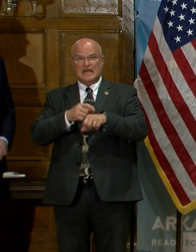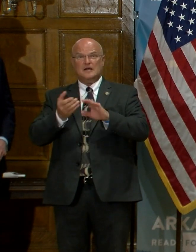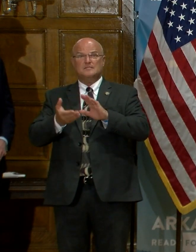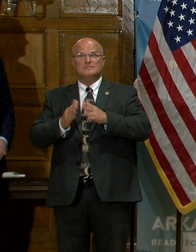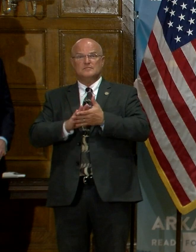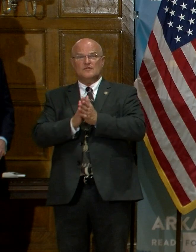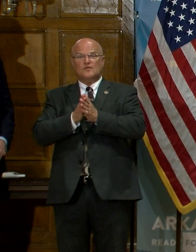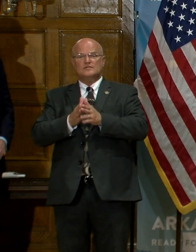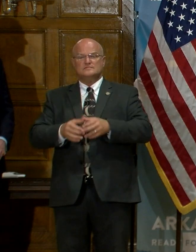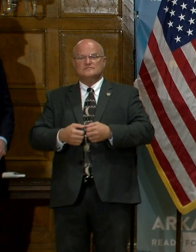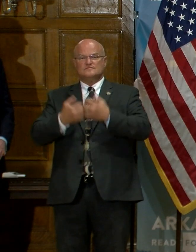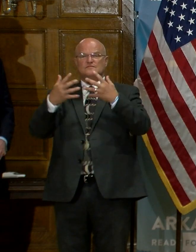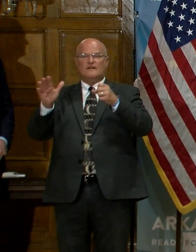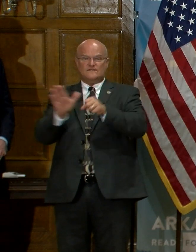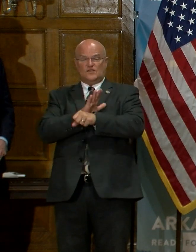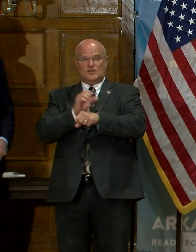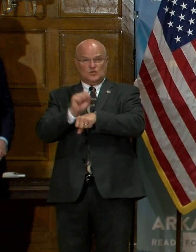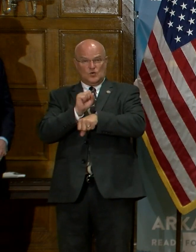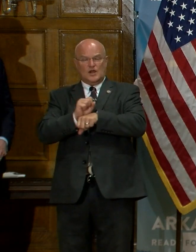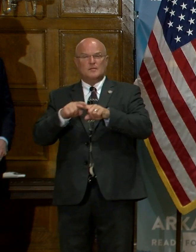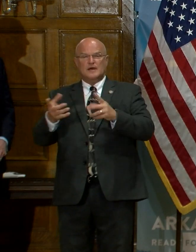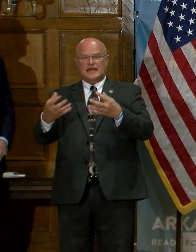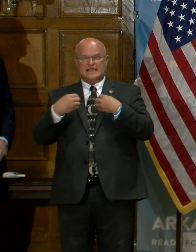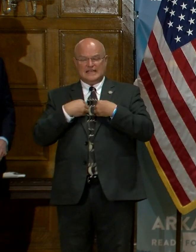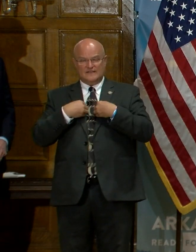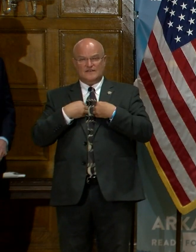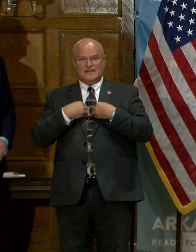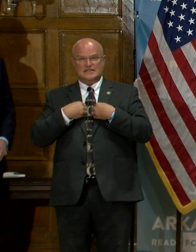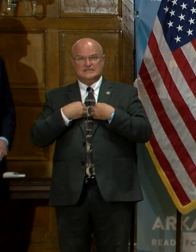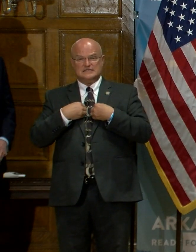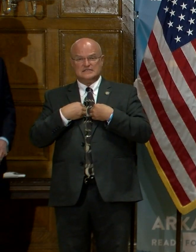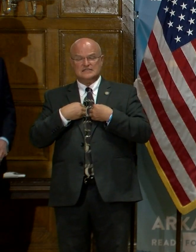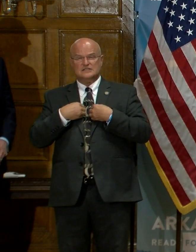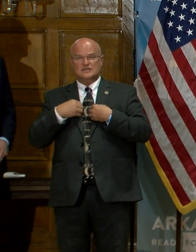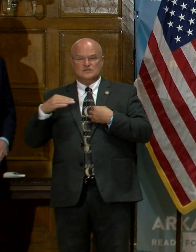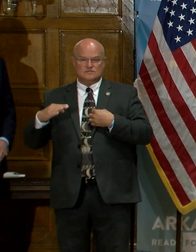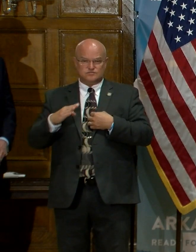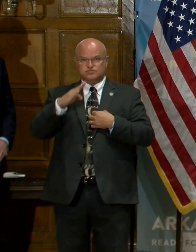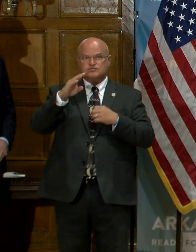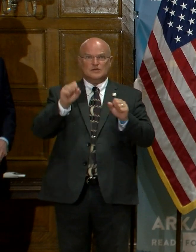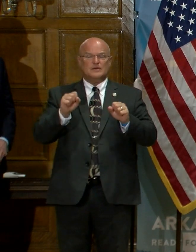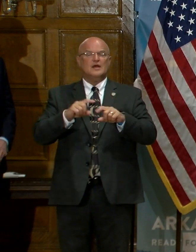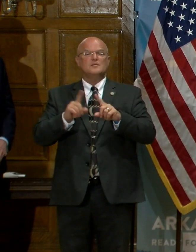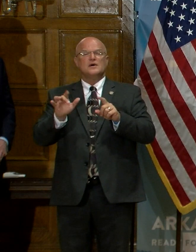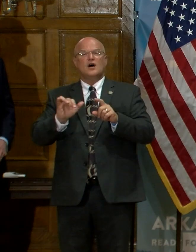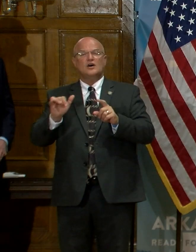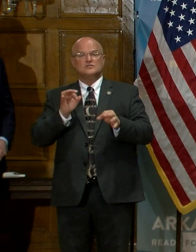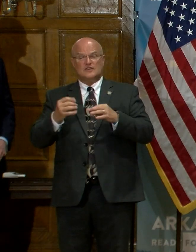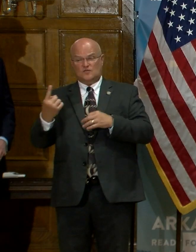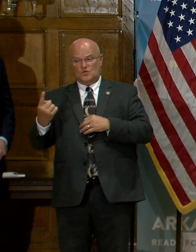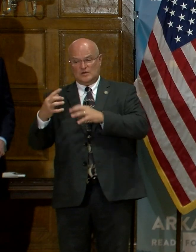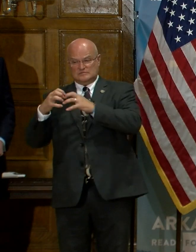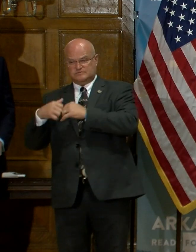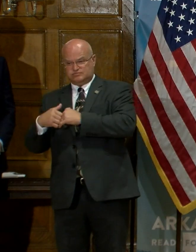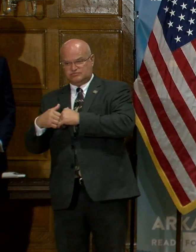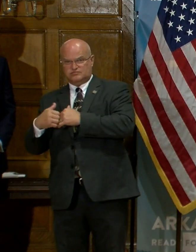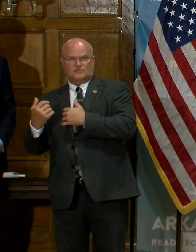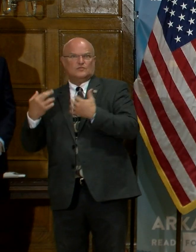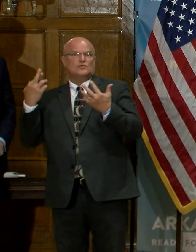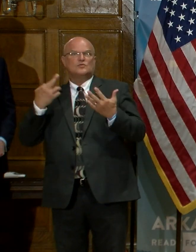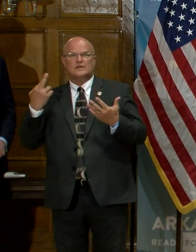before it's up and fully functioning, but that will give us not only surge capacity, but also if one of them is down